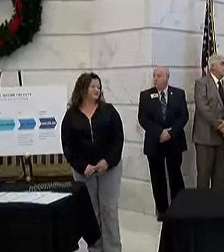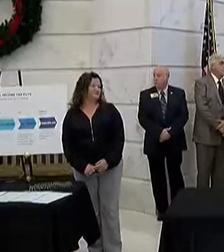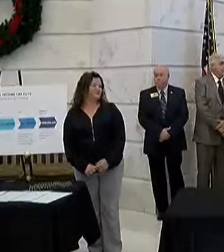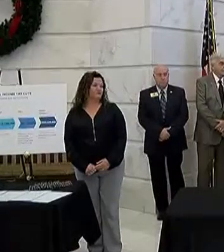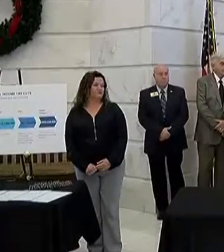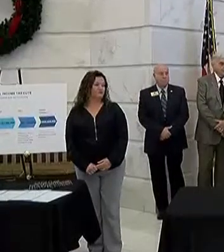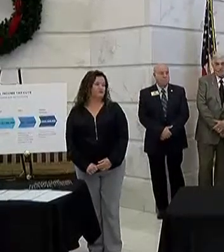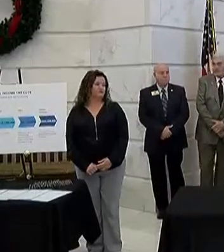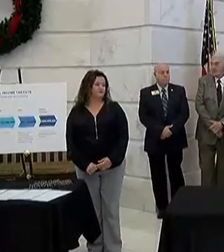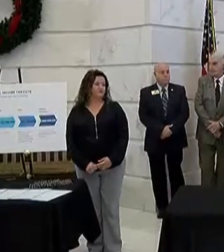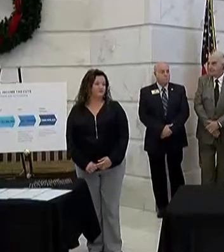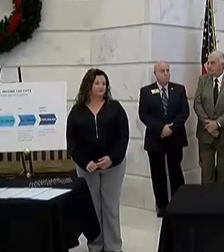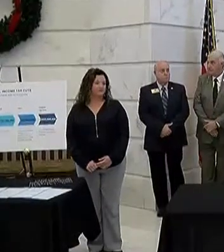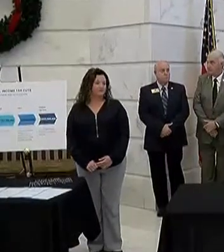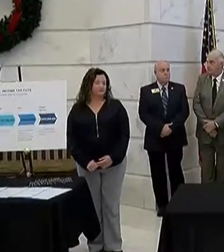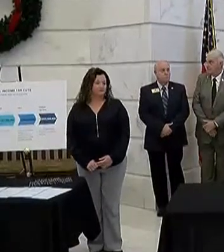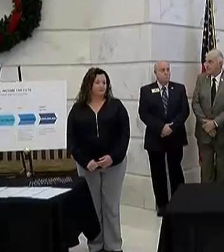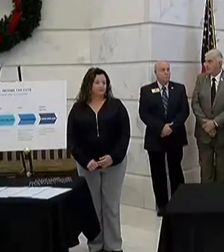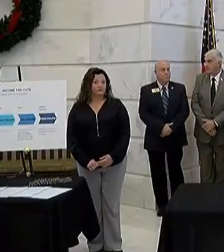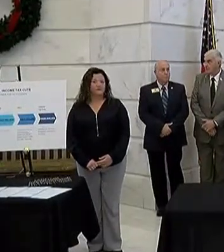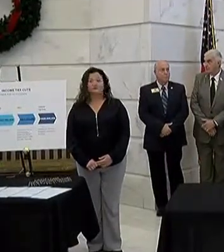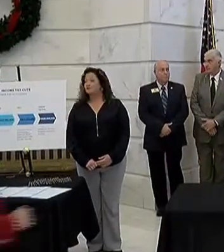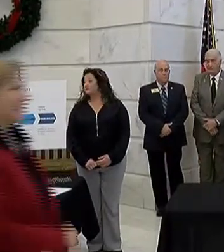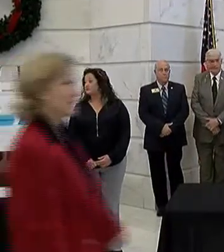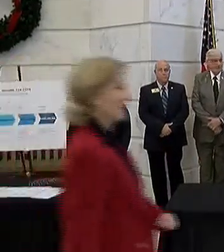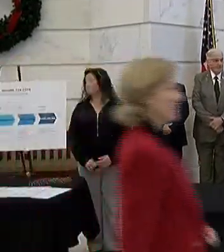Hickey made it. He's